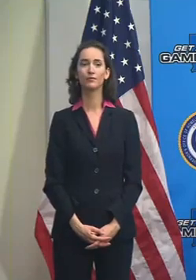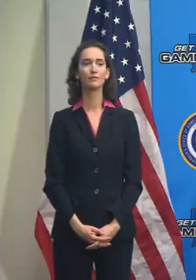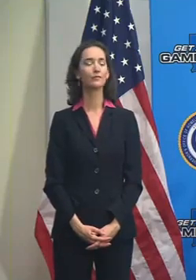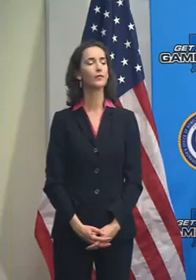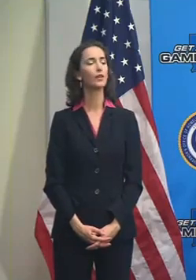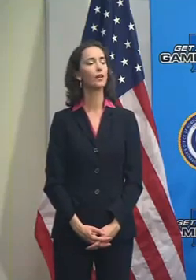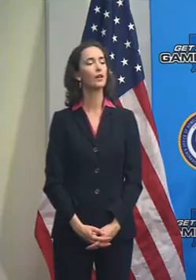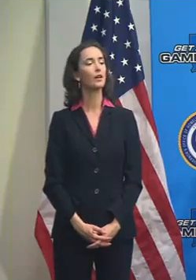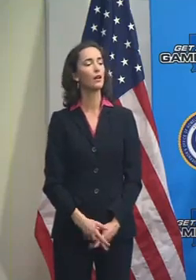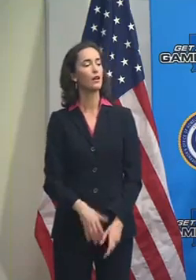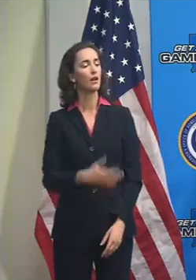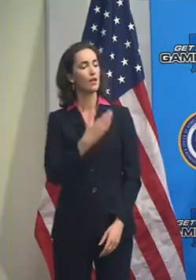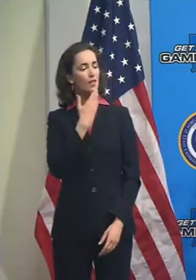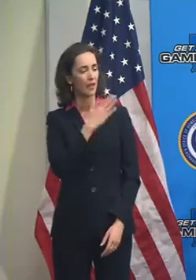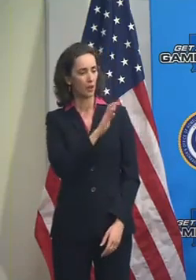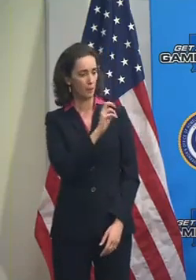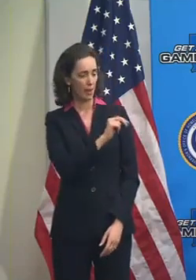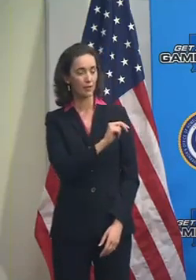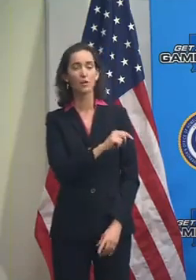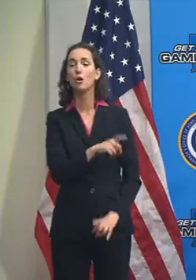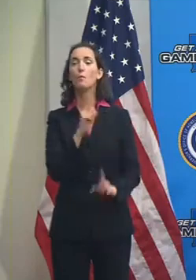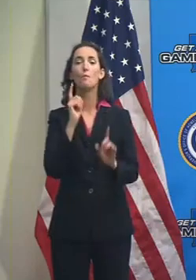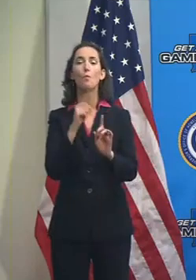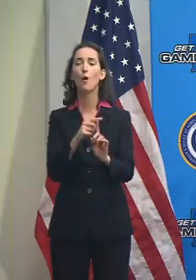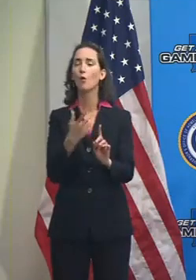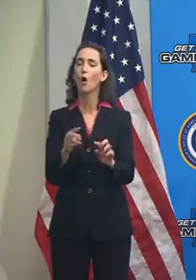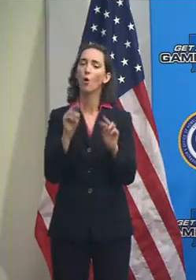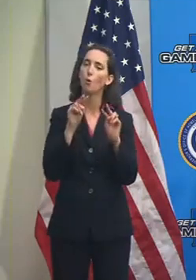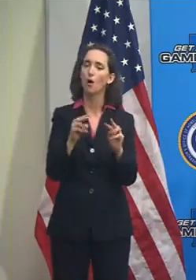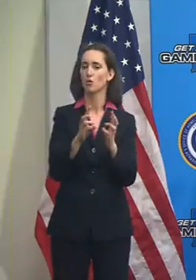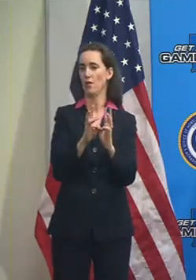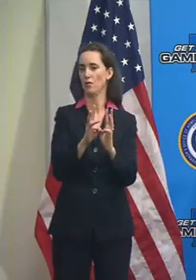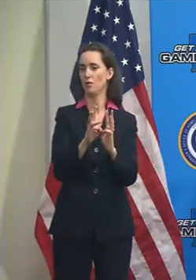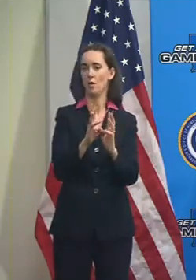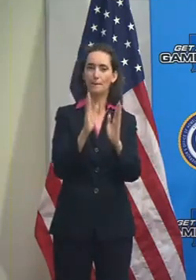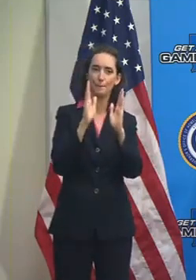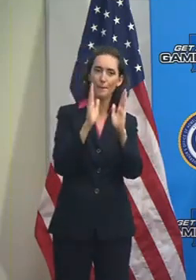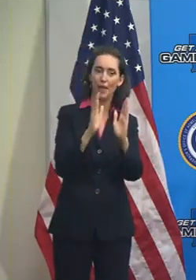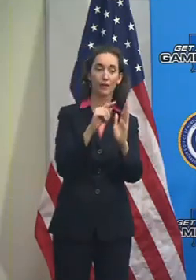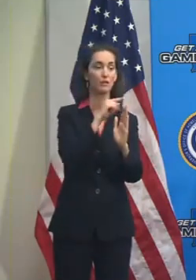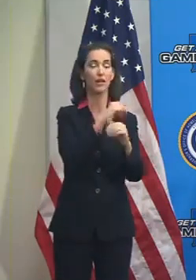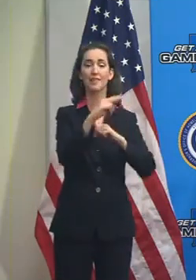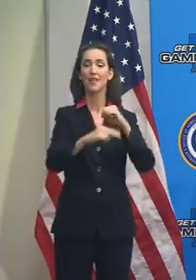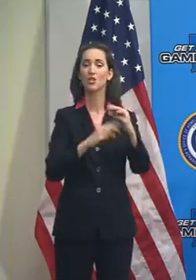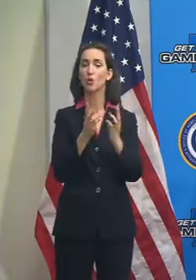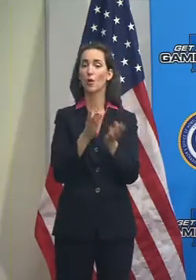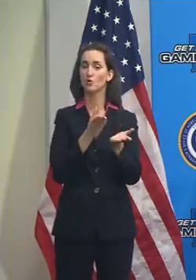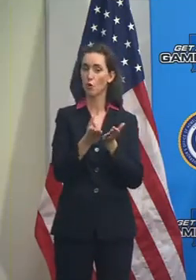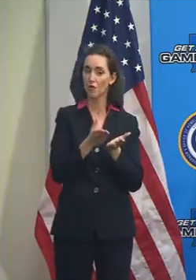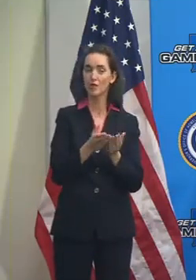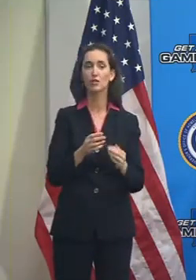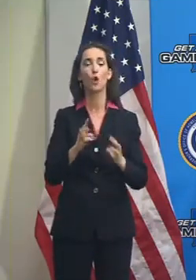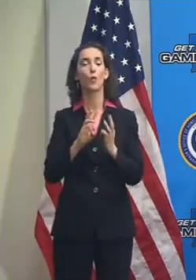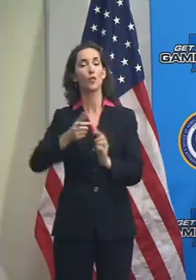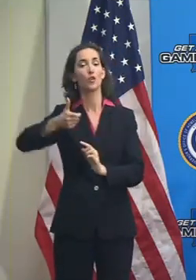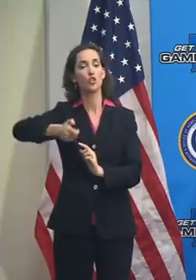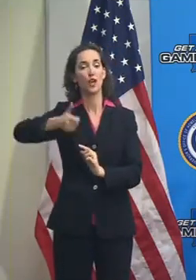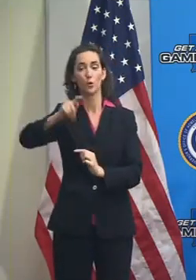Thank you, Ben. So the bottom line is stay weather aware. Pay attention to the National Weather Service, the Weather Channel, your